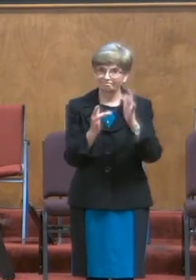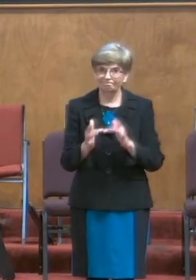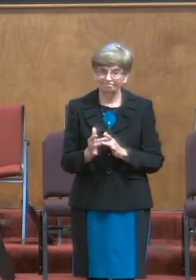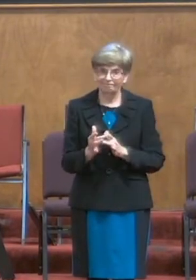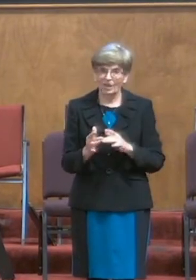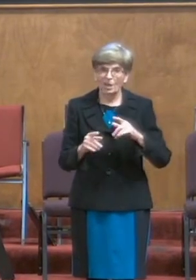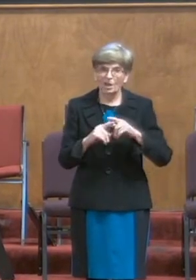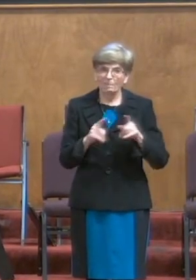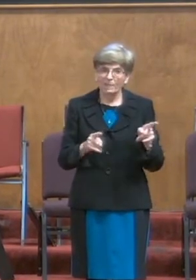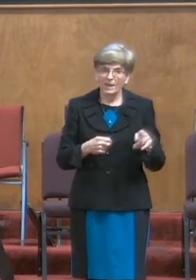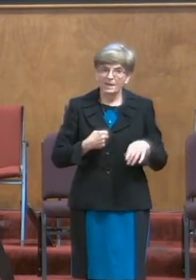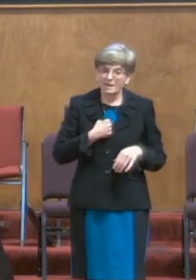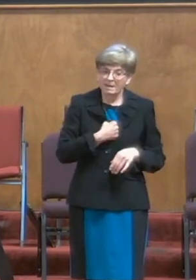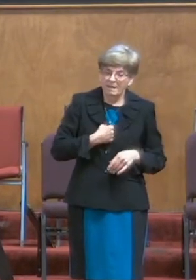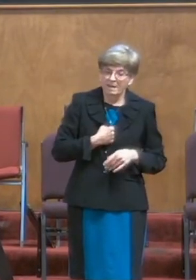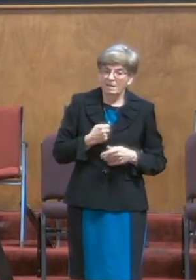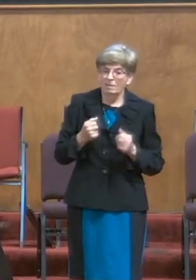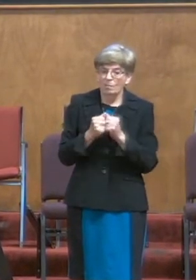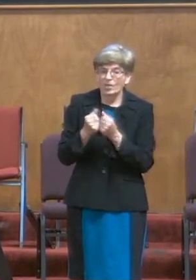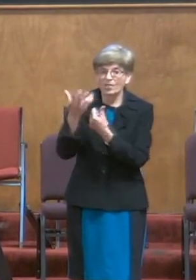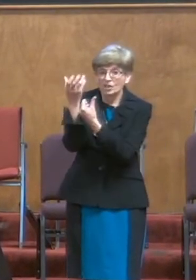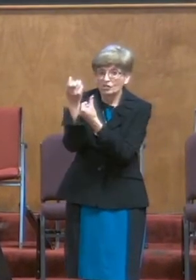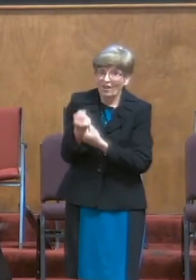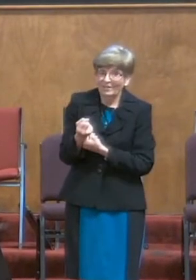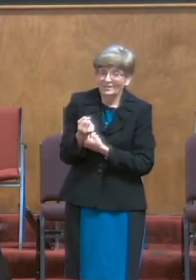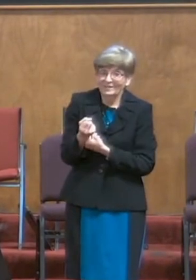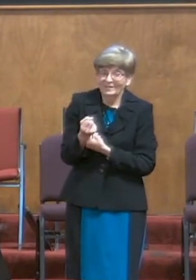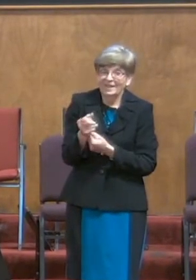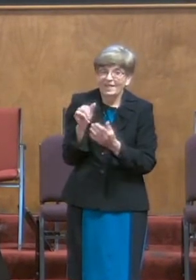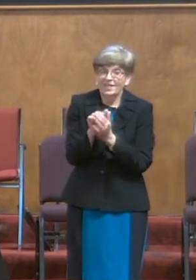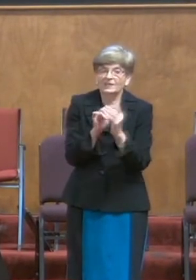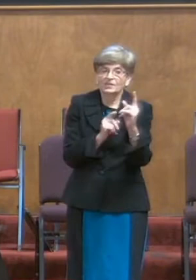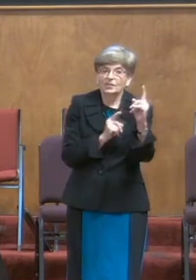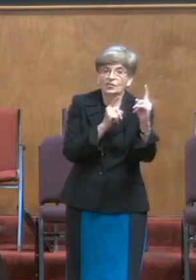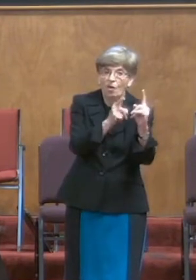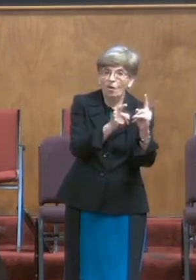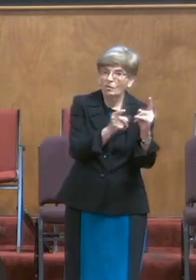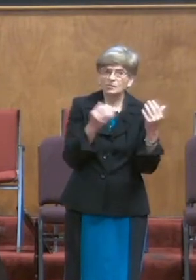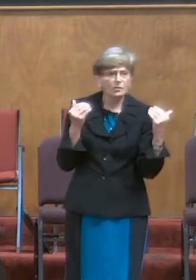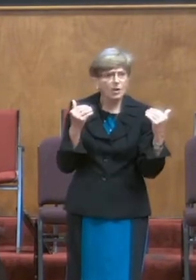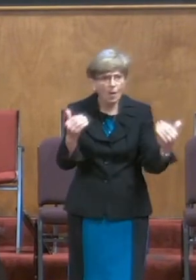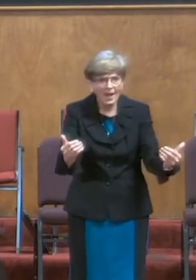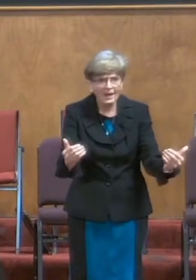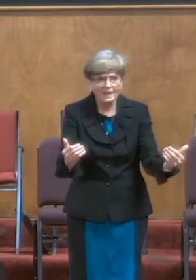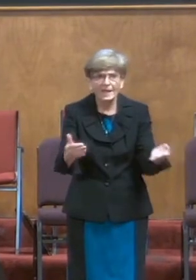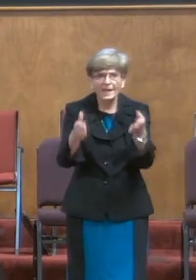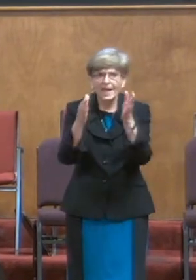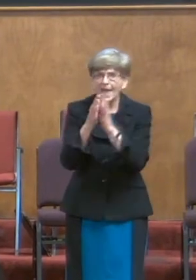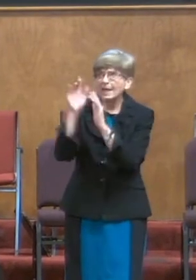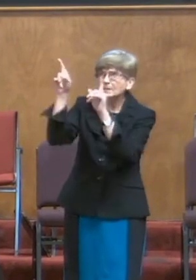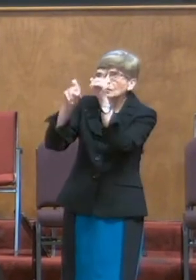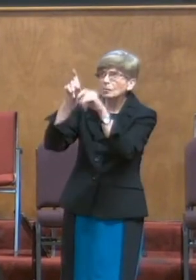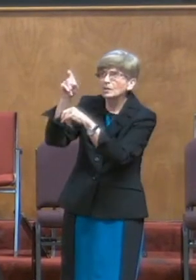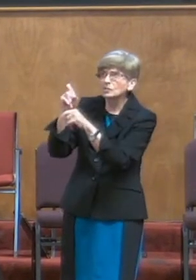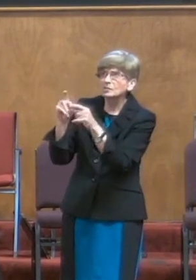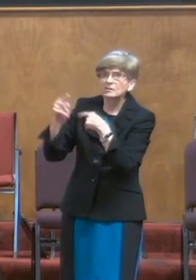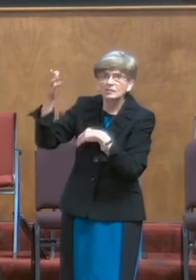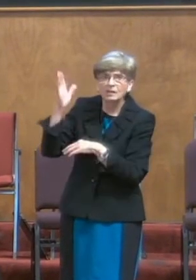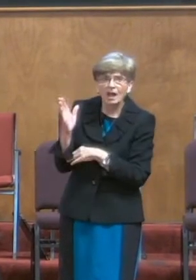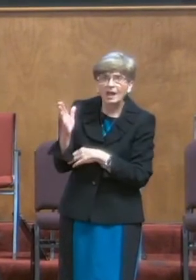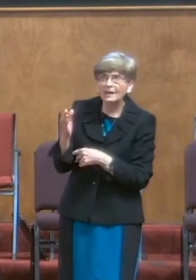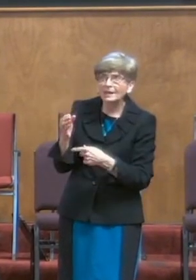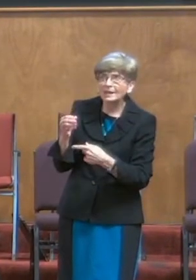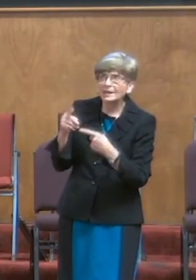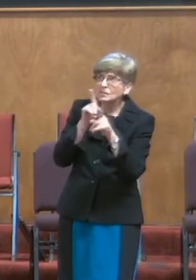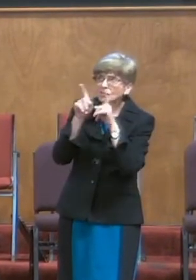Lament and trust. Mourn, ask your questions, express your doubts, but express